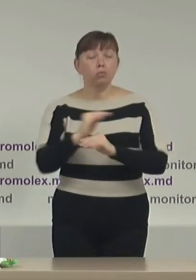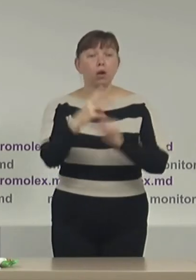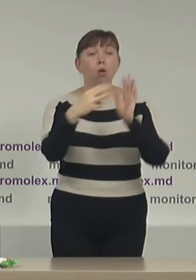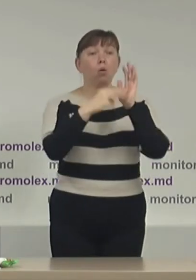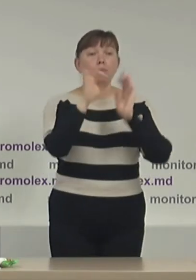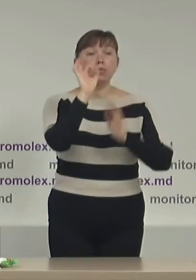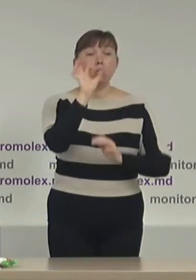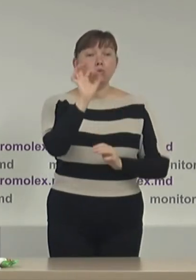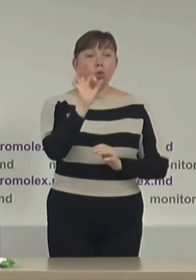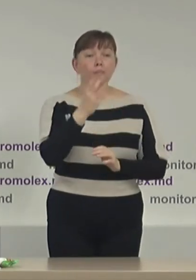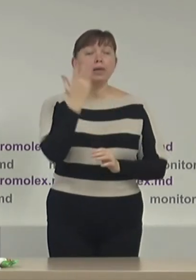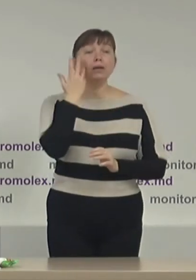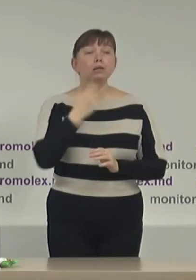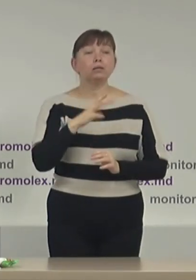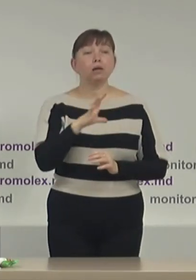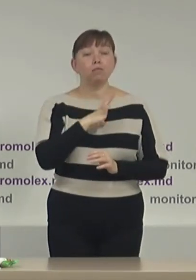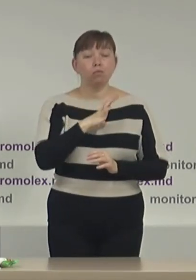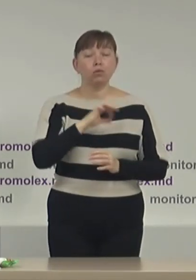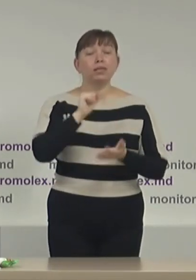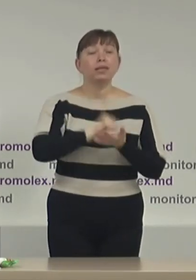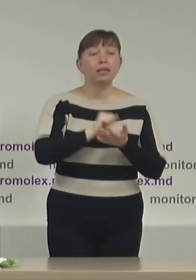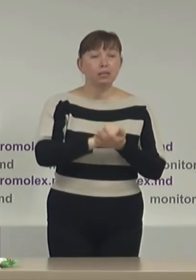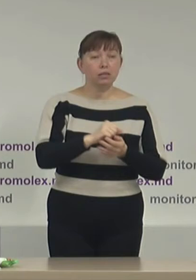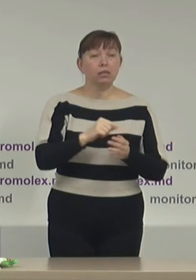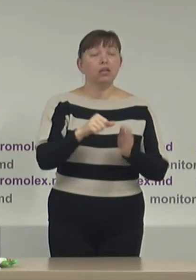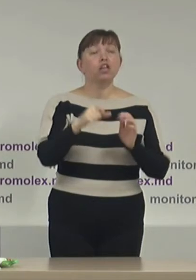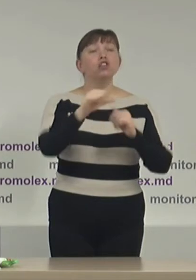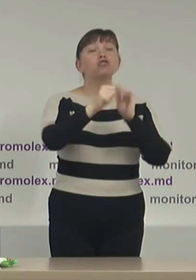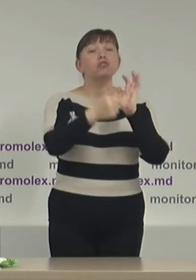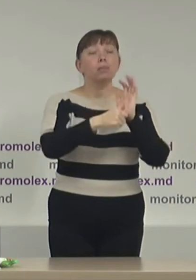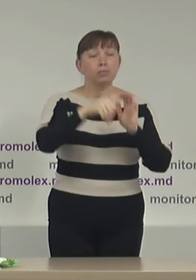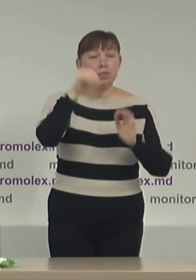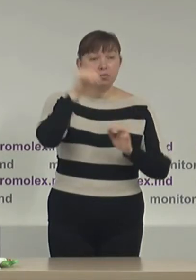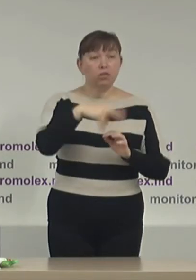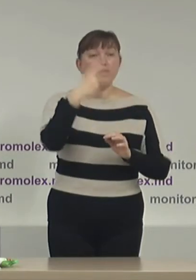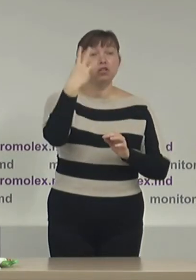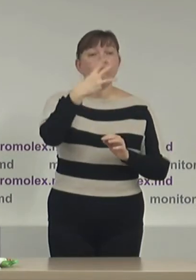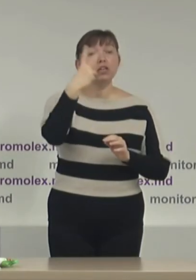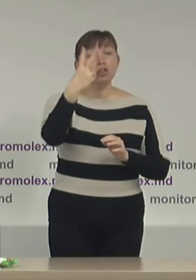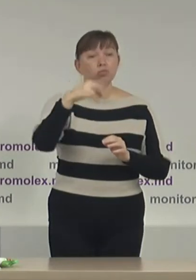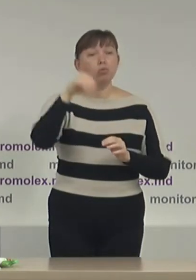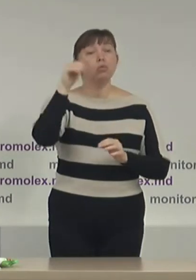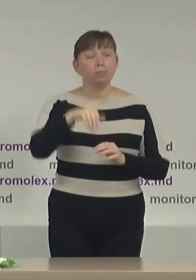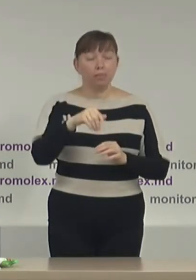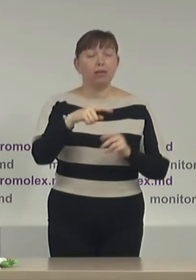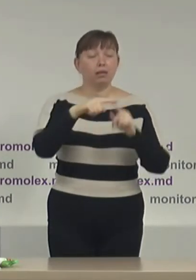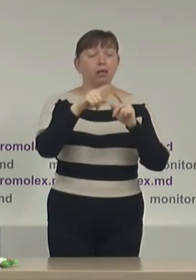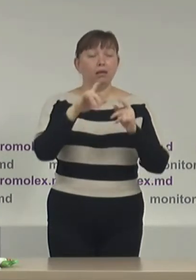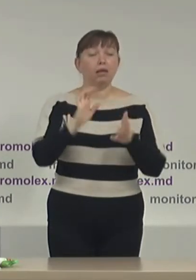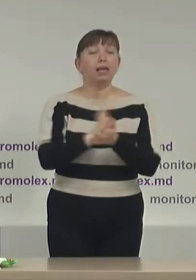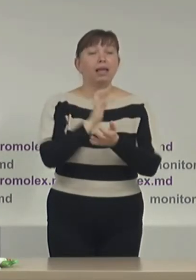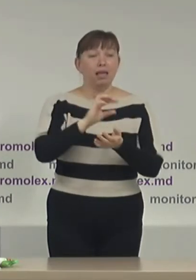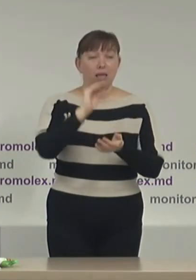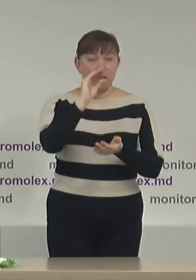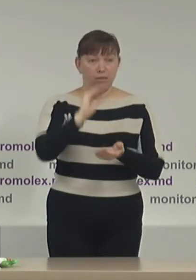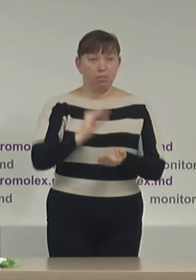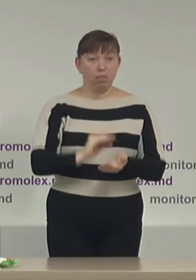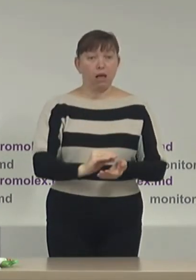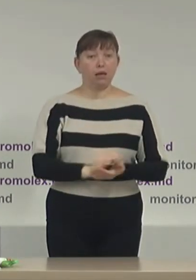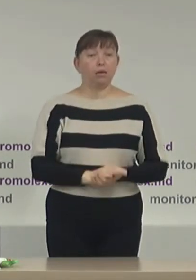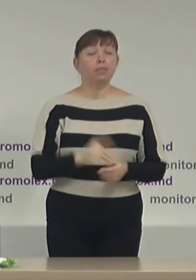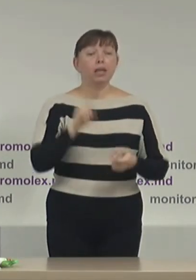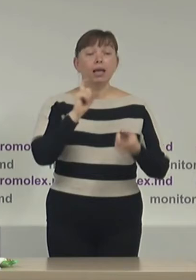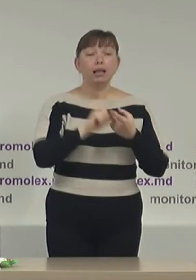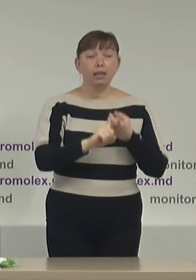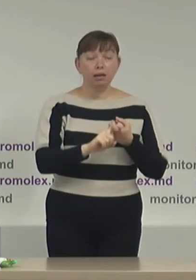55,000 copies were published, and an additional one on October the 7th, when 17,000 and 32,000 copies